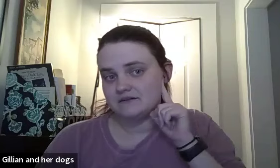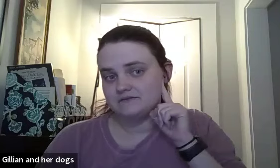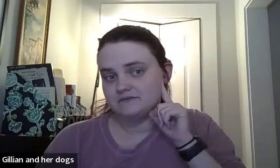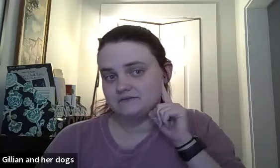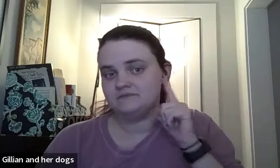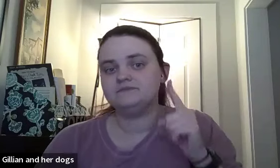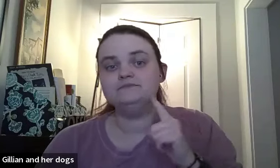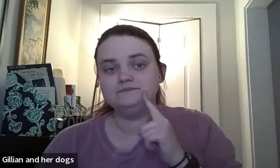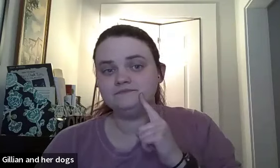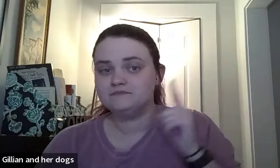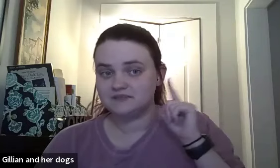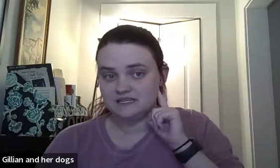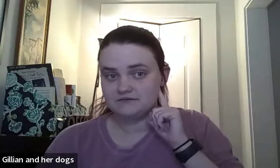deaf, deaf.